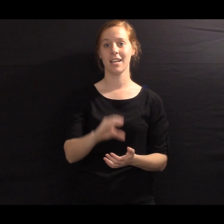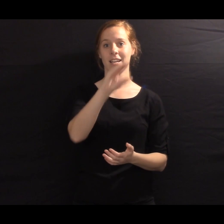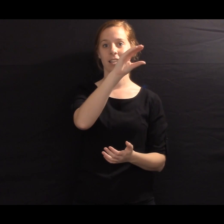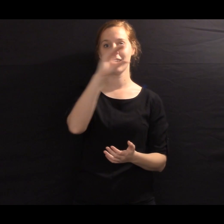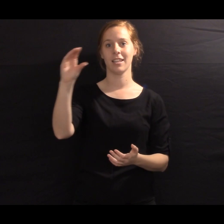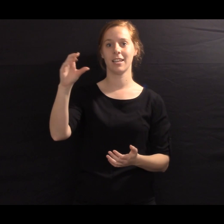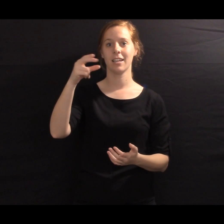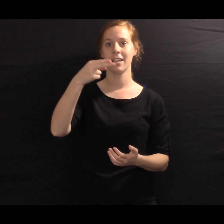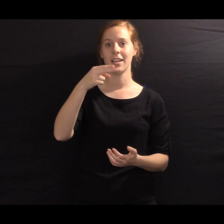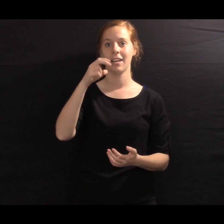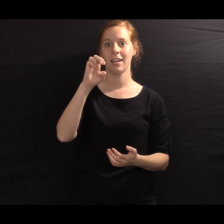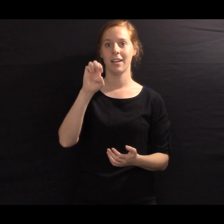and the Catholic